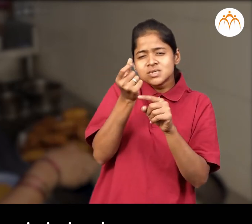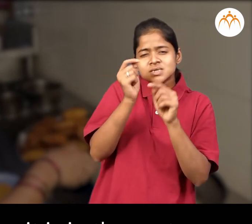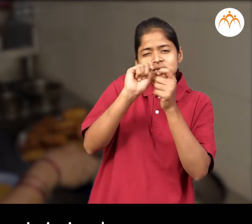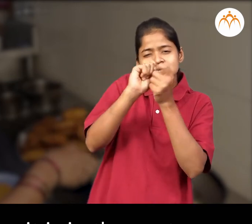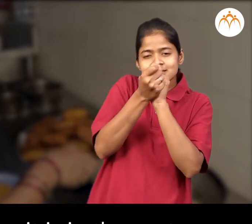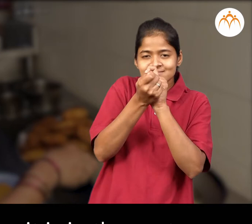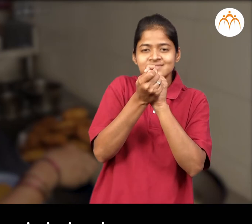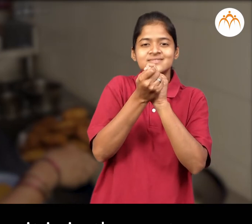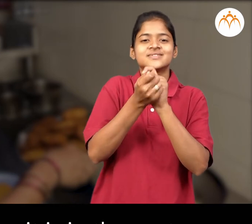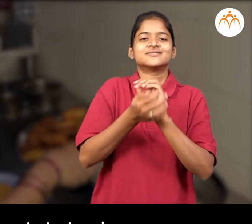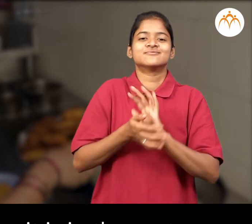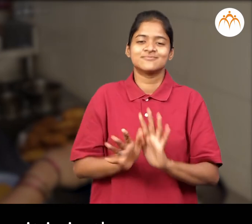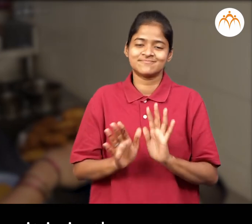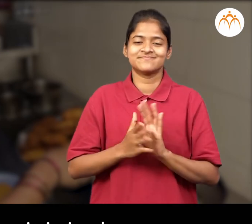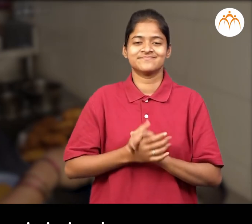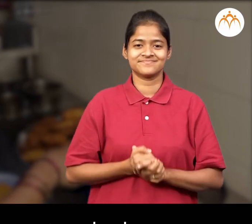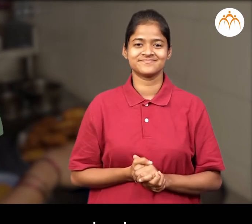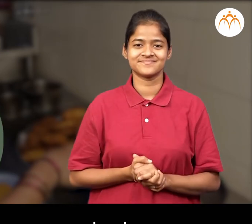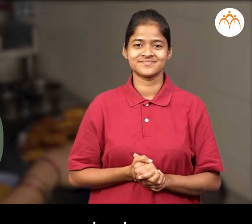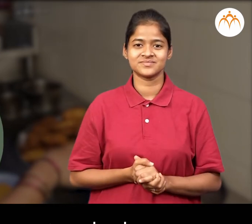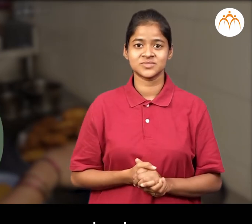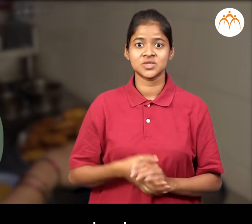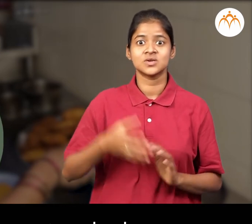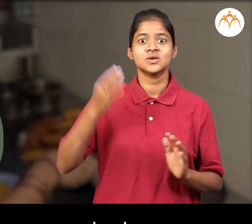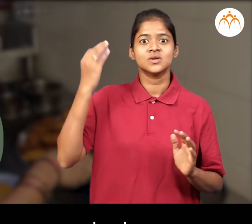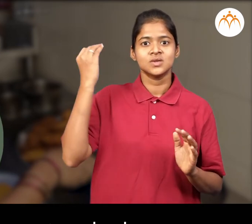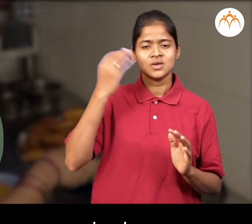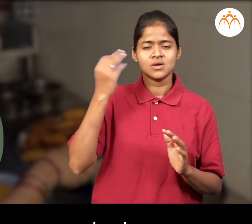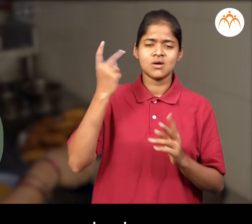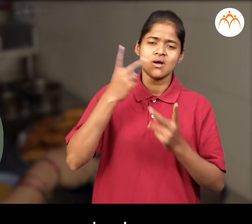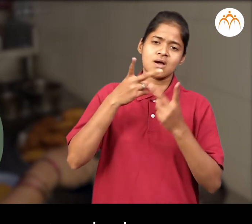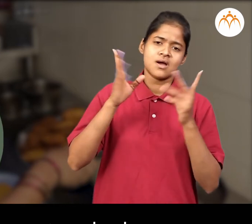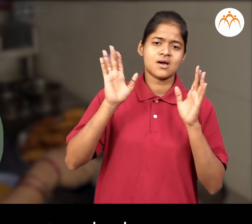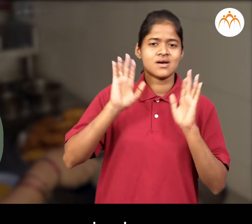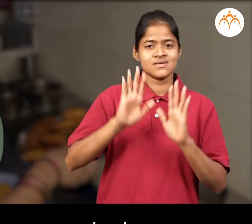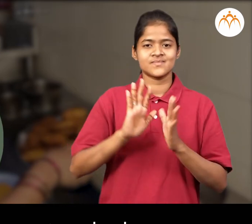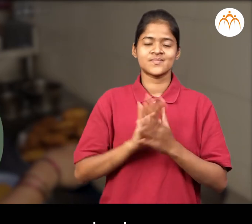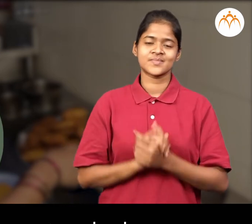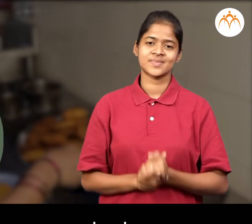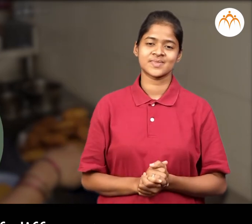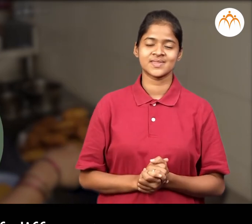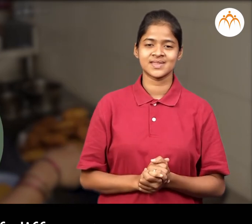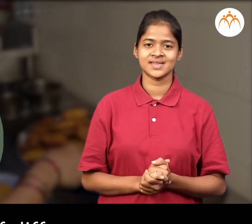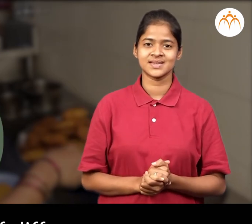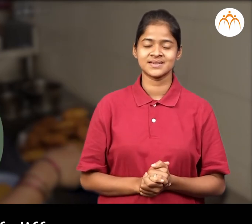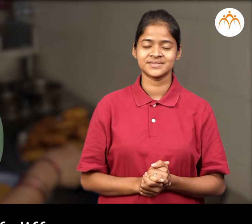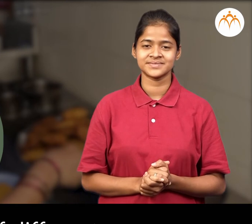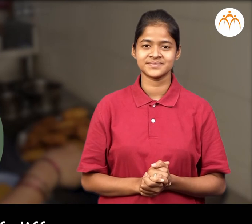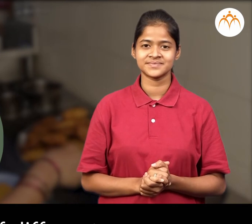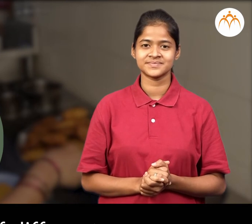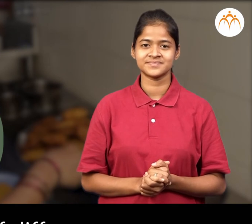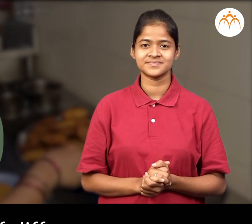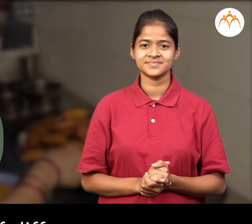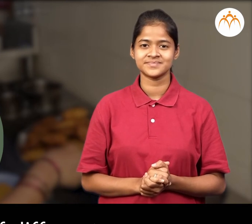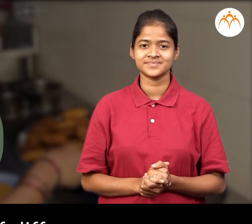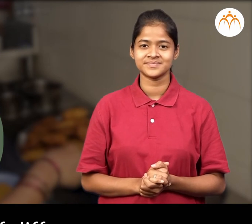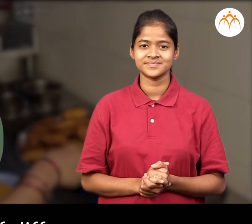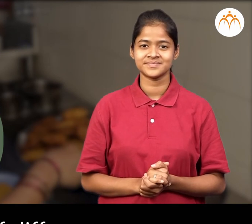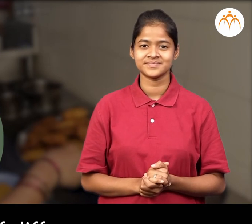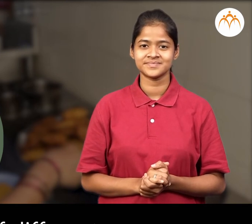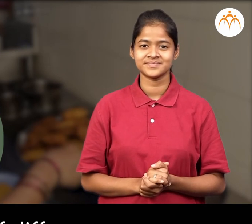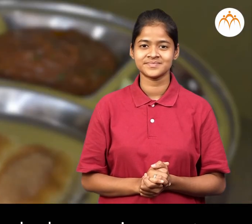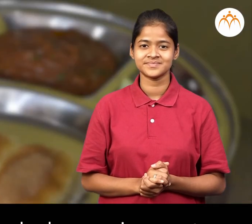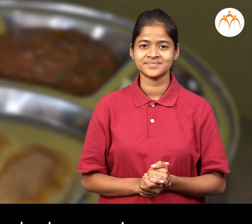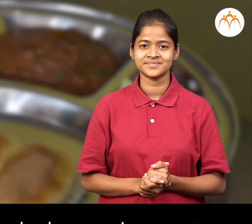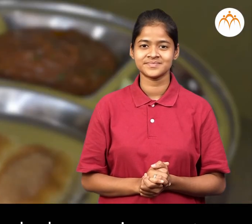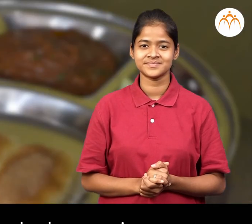as it is in the sentence. The form of the root verb. The due to a lot of different reasons.